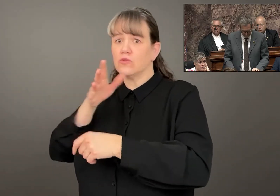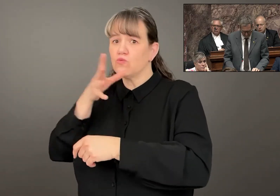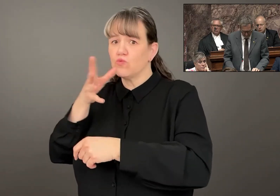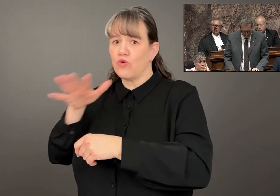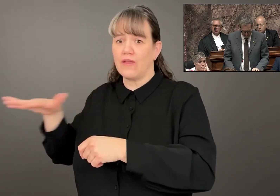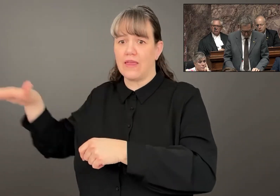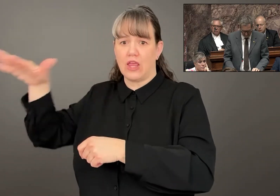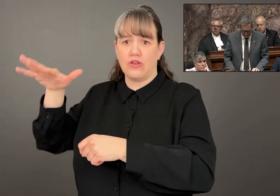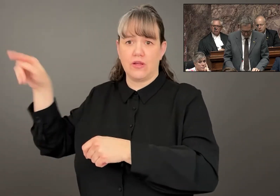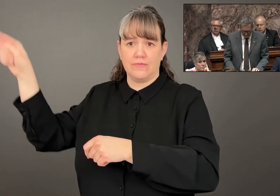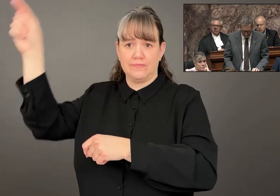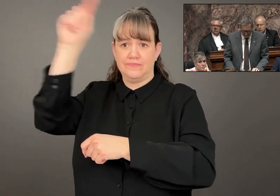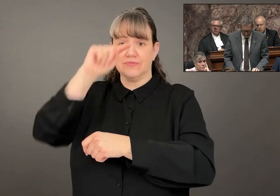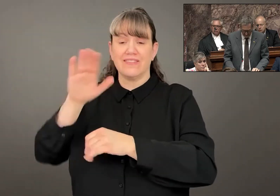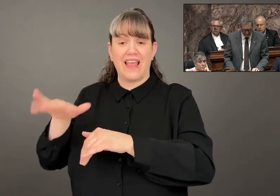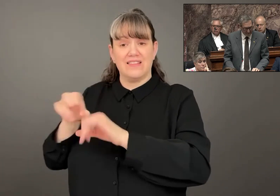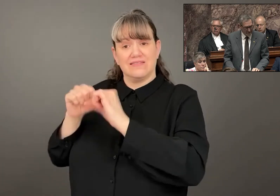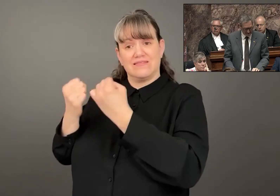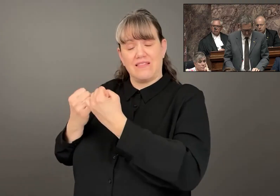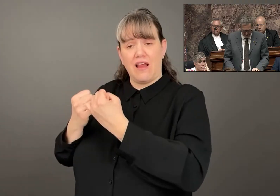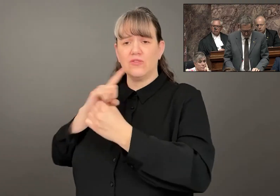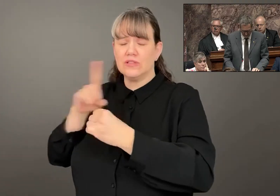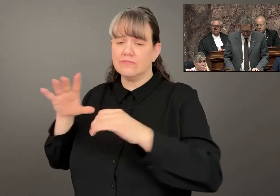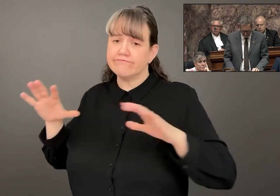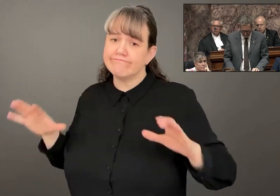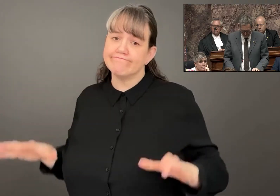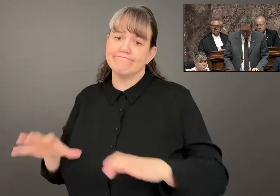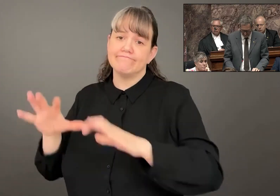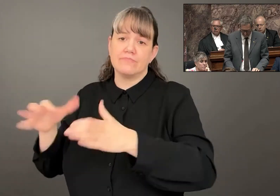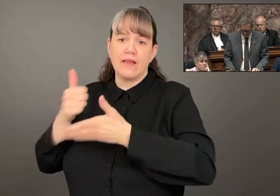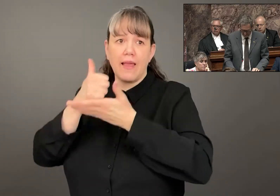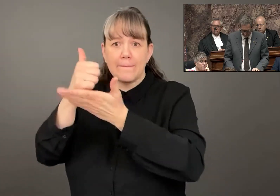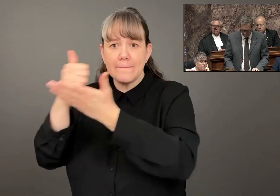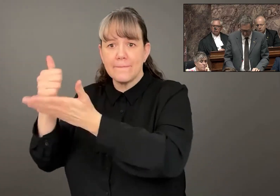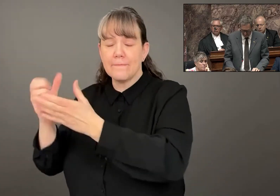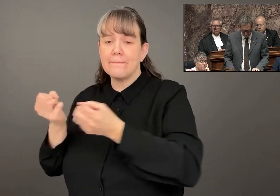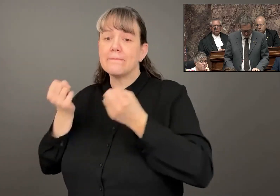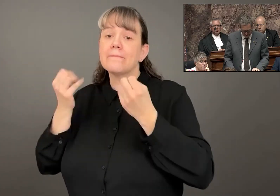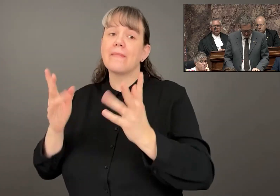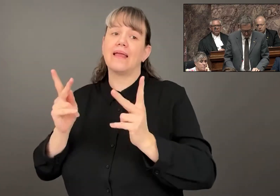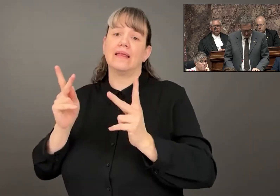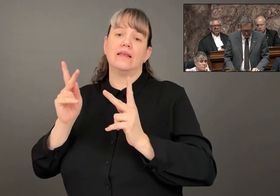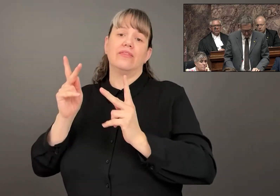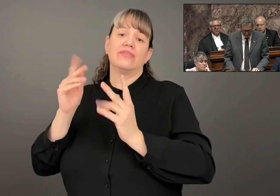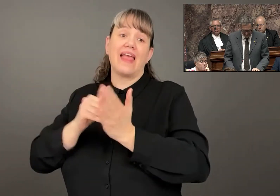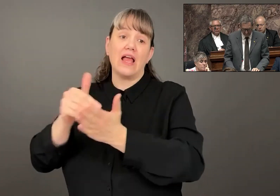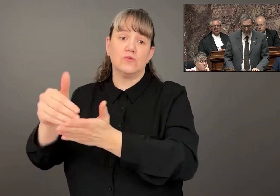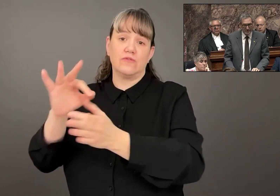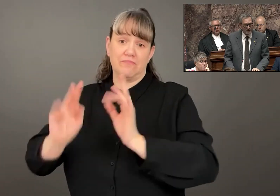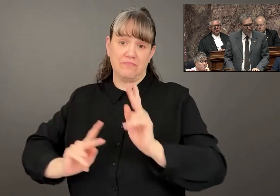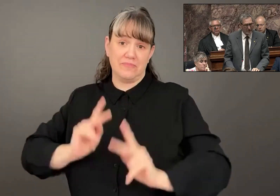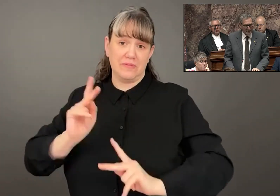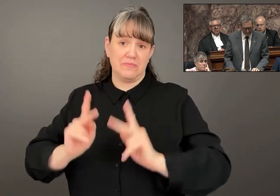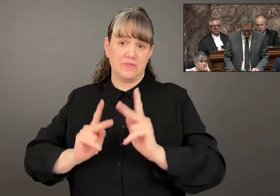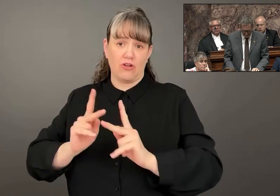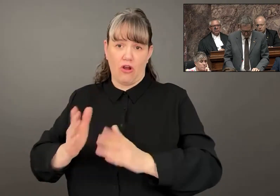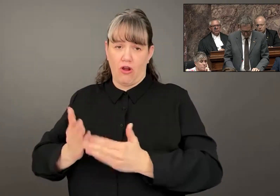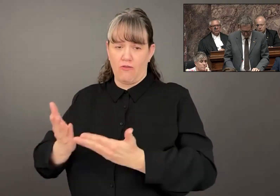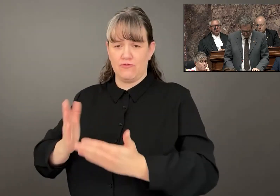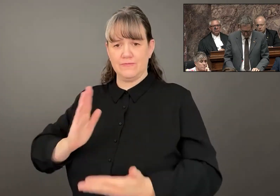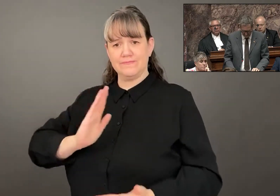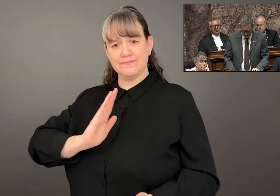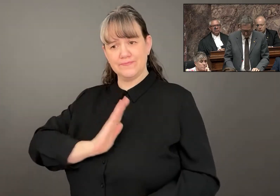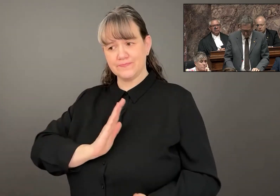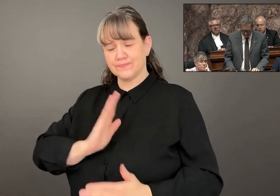lives, offering dignity, comfort, and compassion to those in their most difficult moments. As they celebrate 30 years